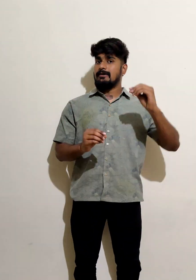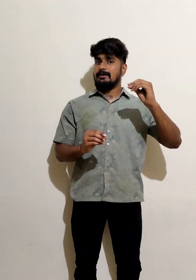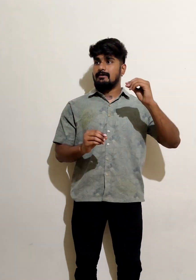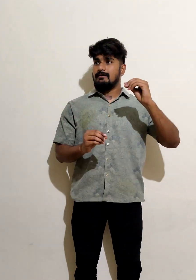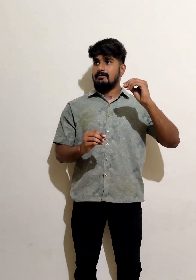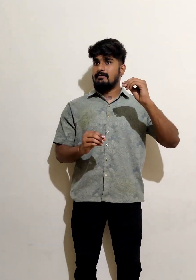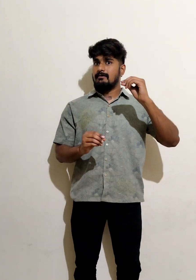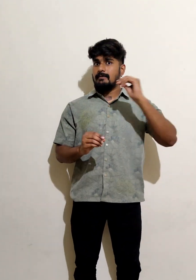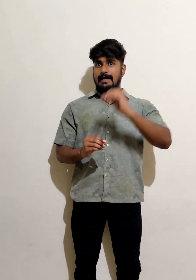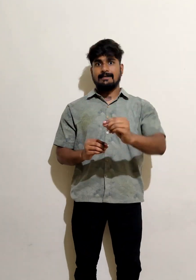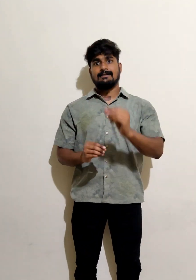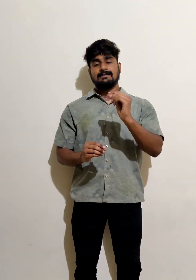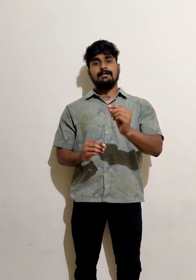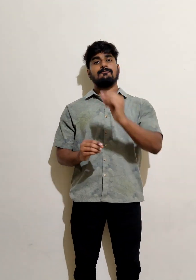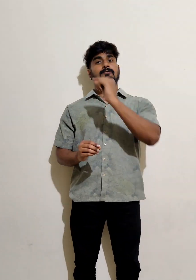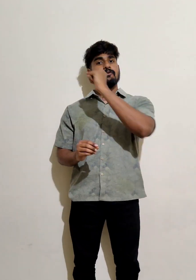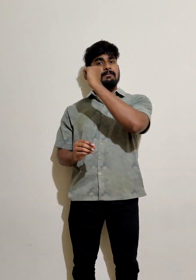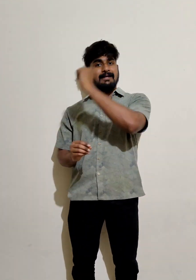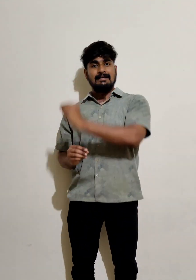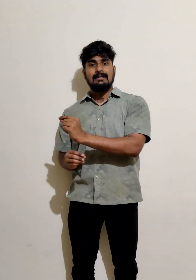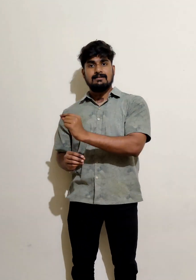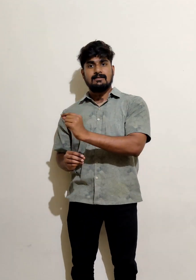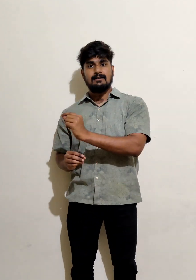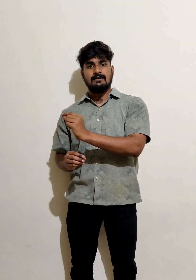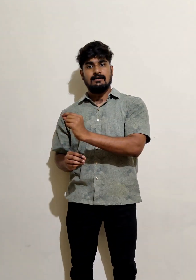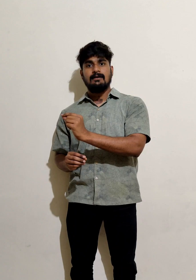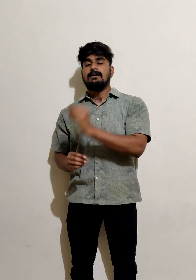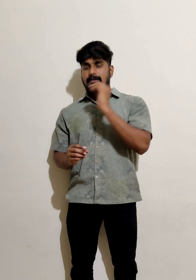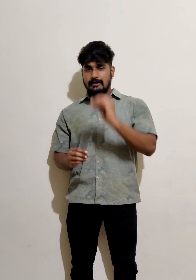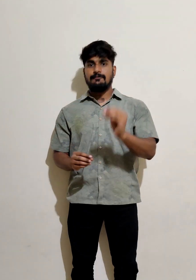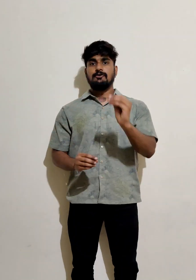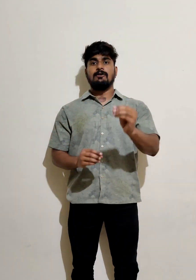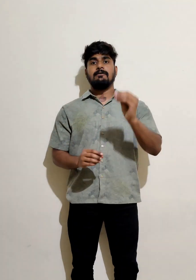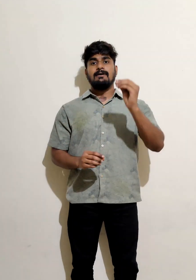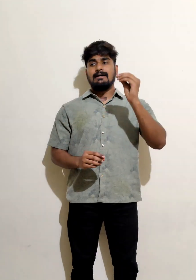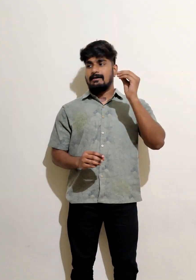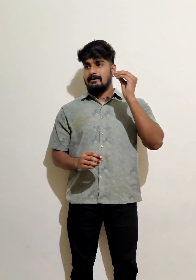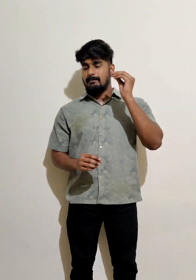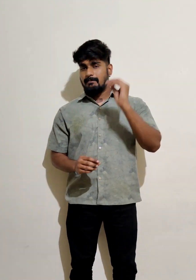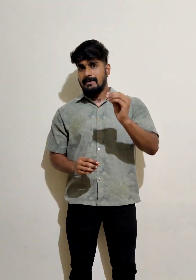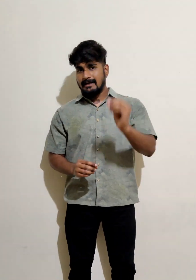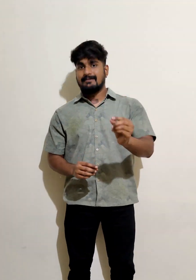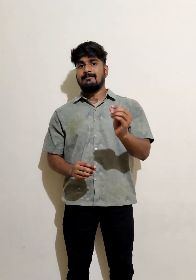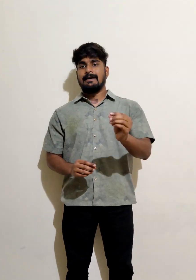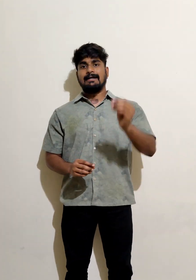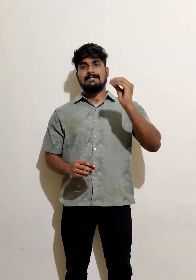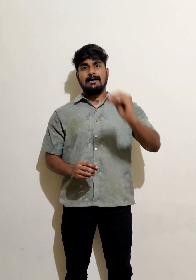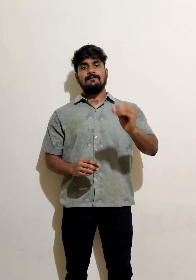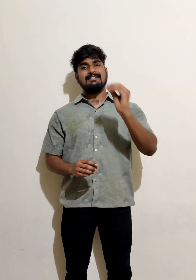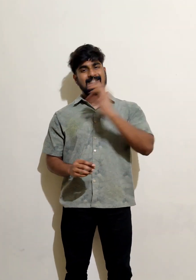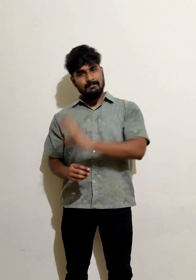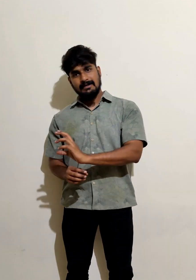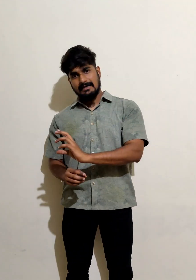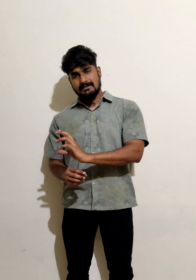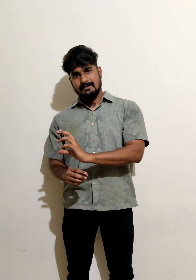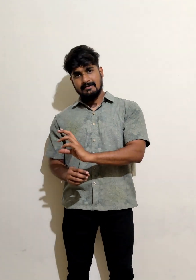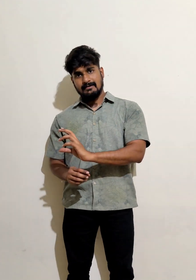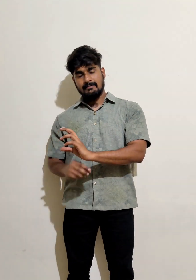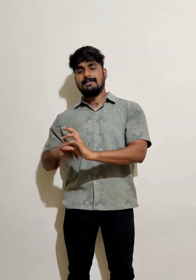cannot access it from your main class. If your another package having subclass,